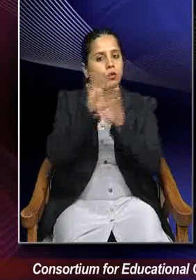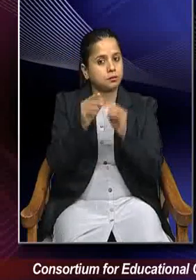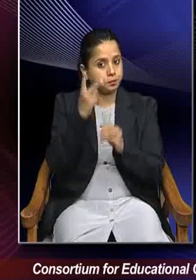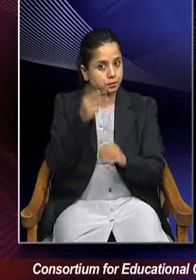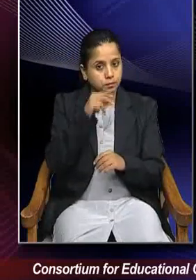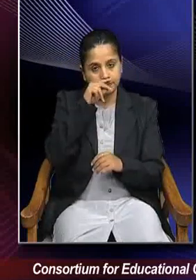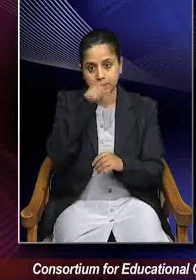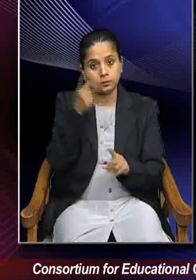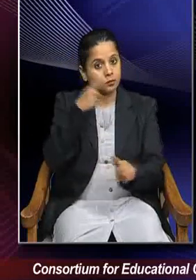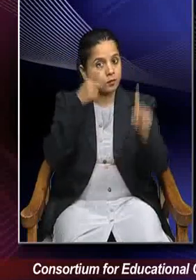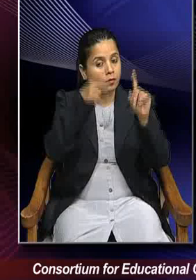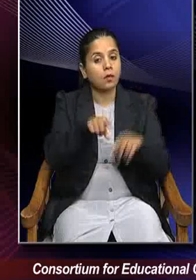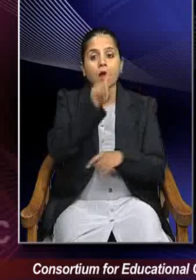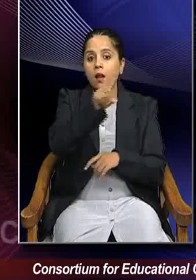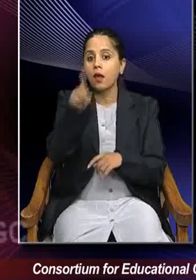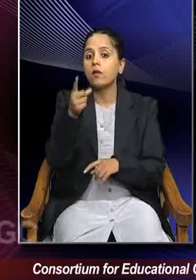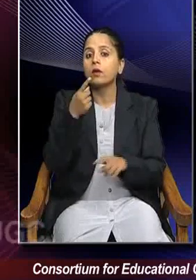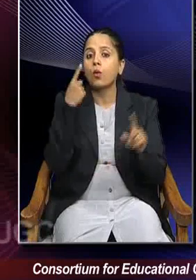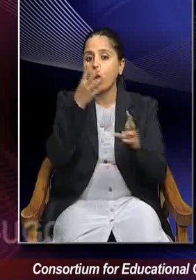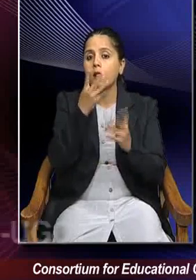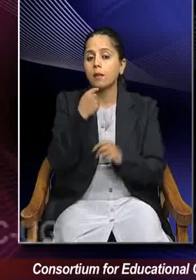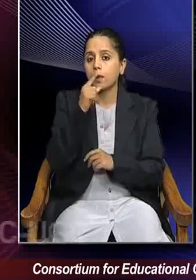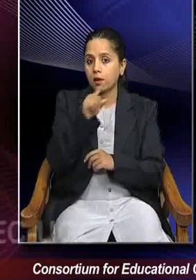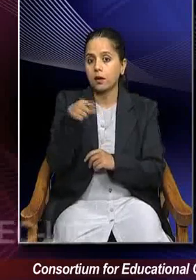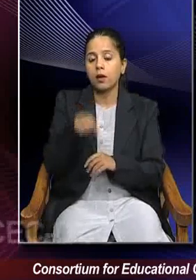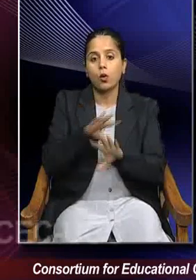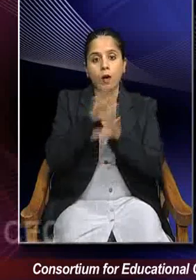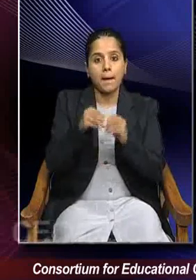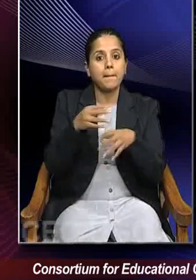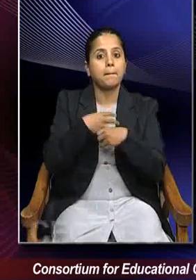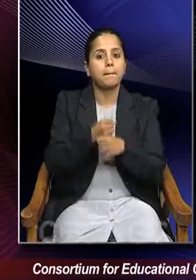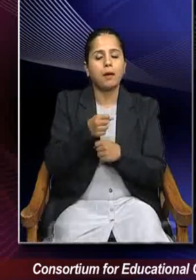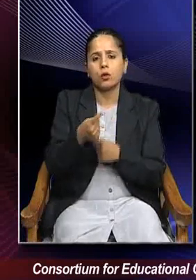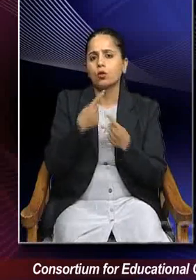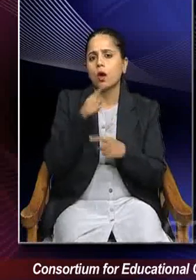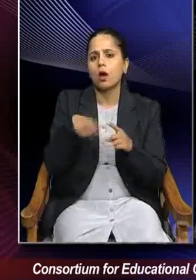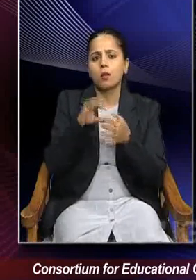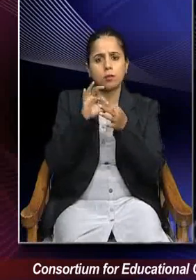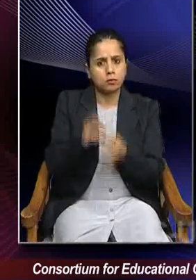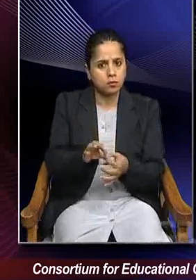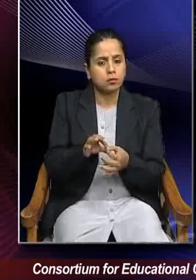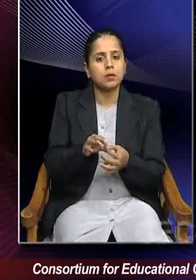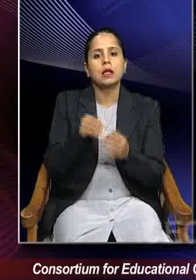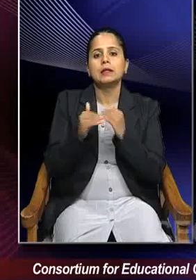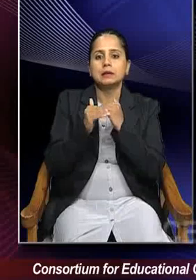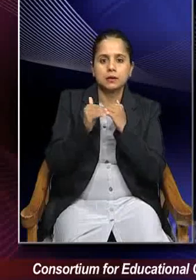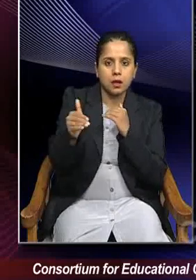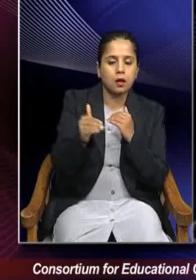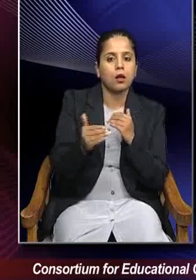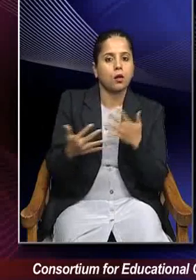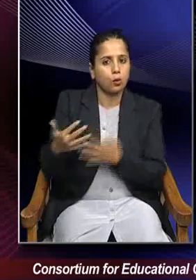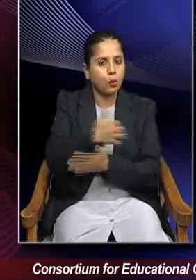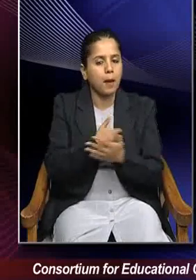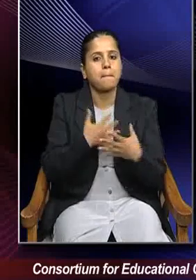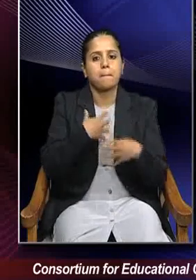Likewise, goal 11 talks about the issues of making, in fact 12 talks about the issue of making sustainable consumption and